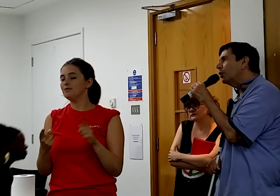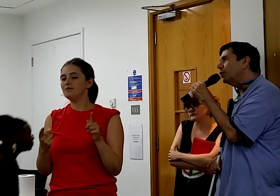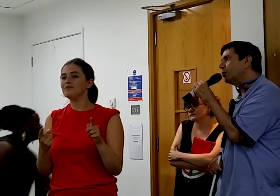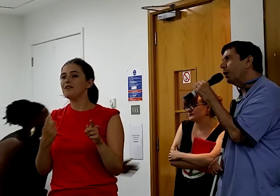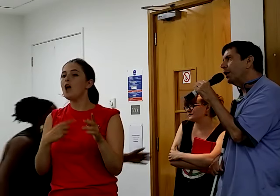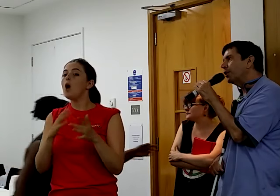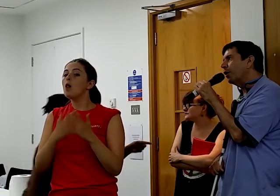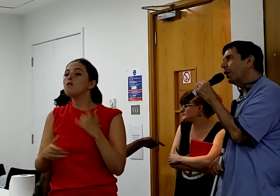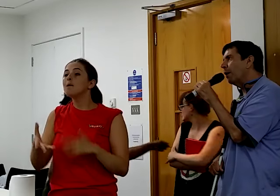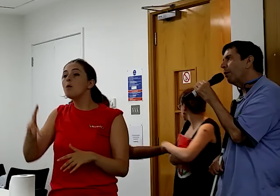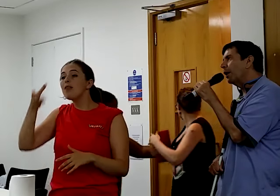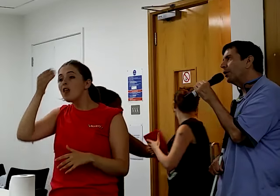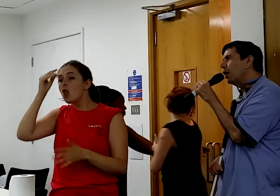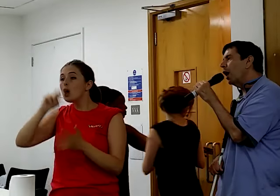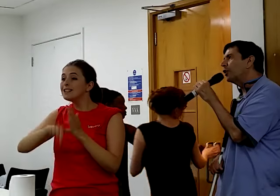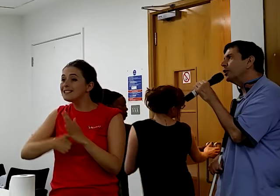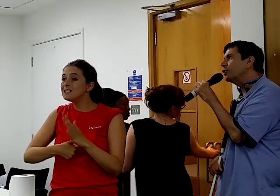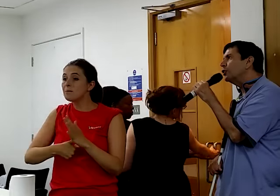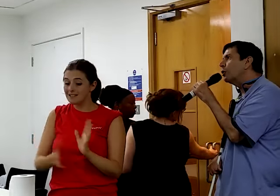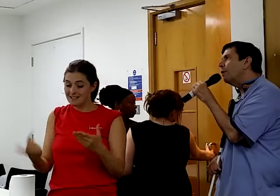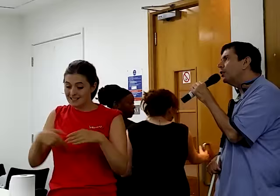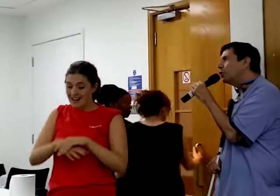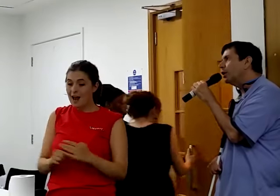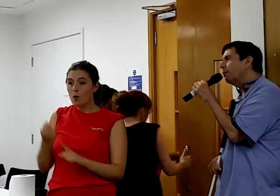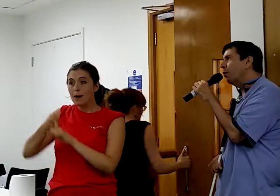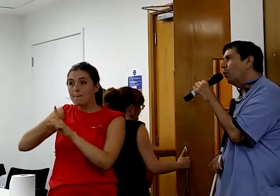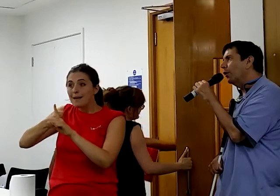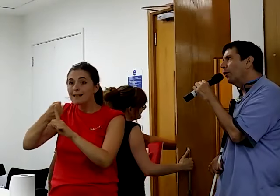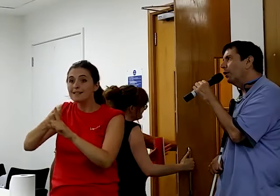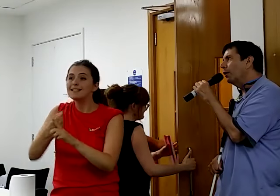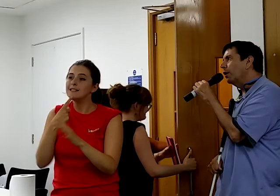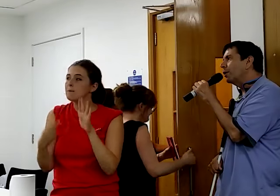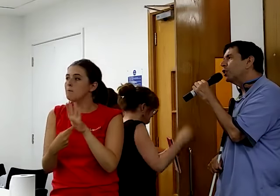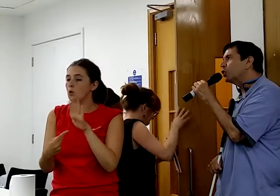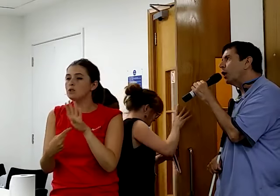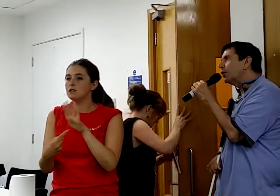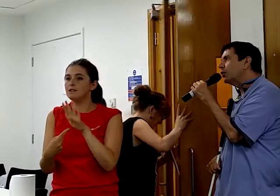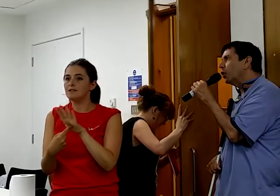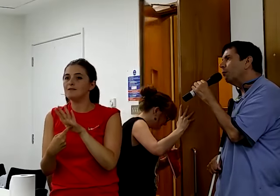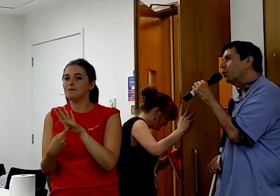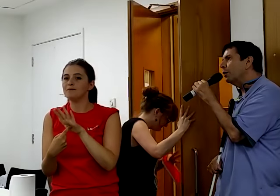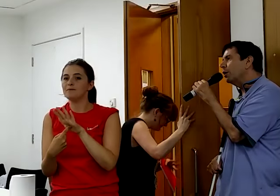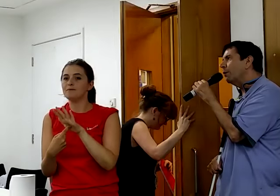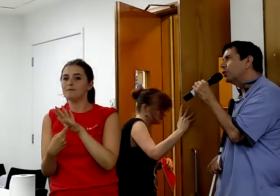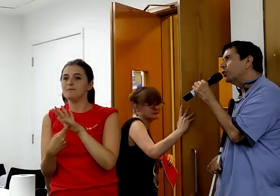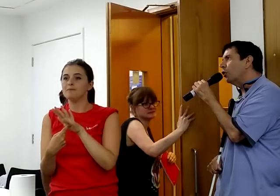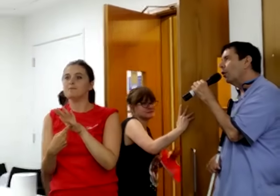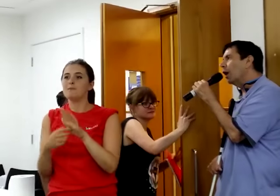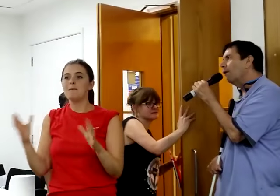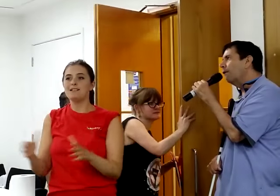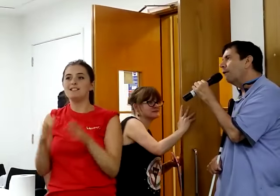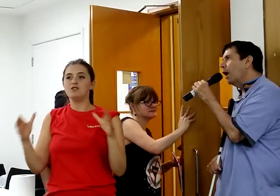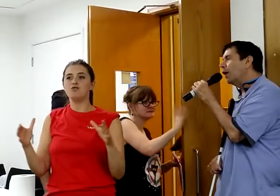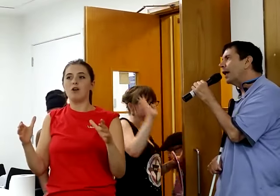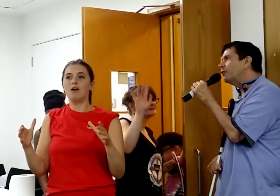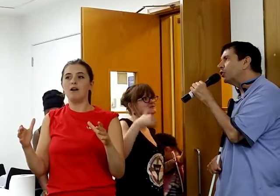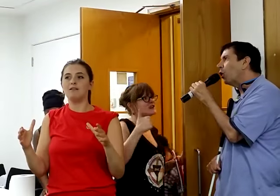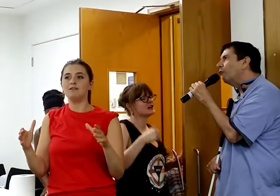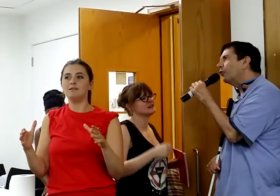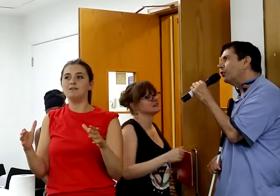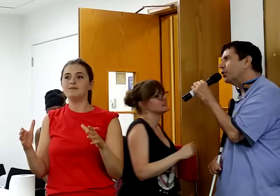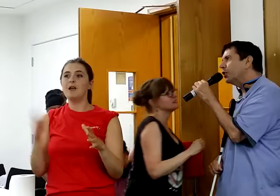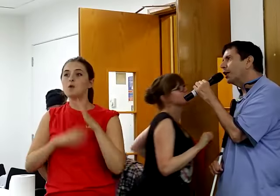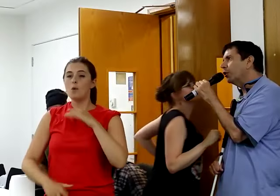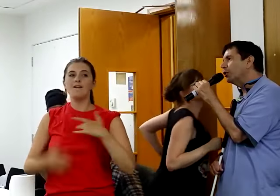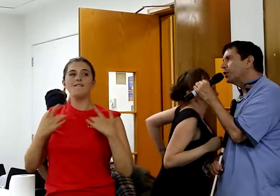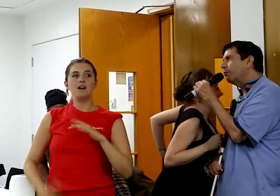many people with learning disabilities in our campaigns. I think this is tremendously important, because it strengthens our movement and makes it stronger. And that